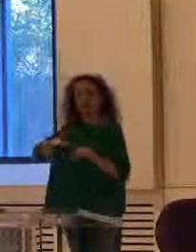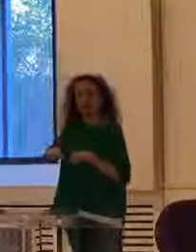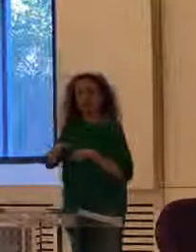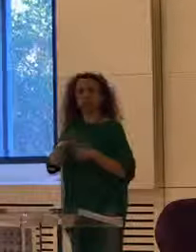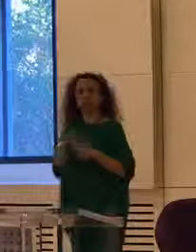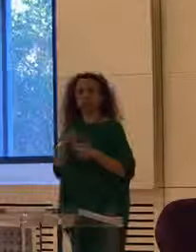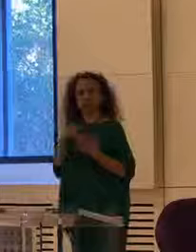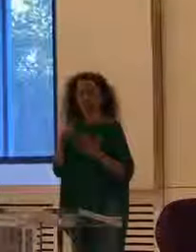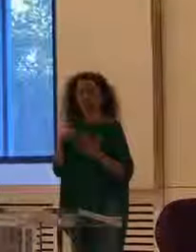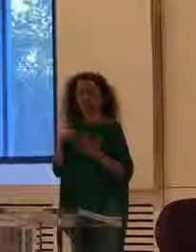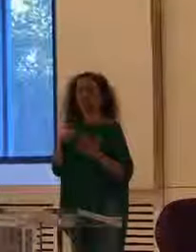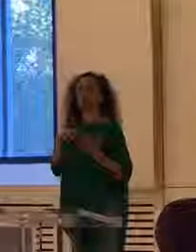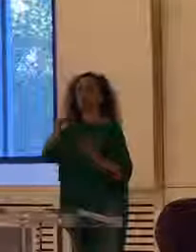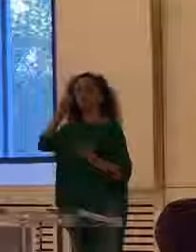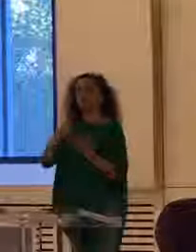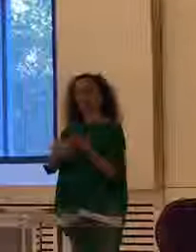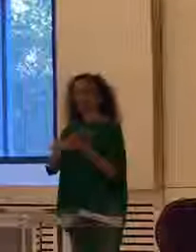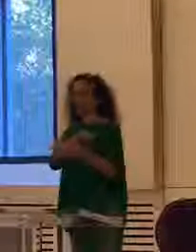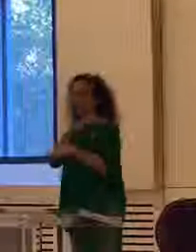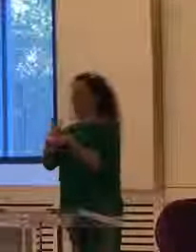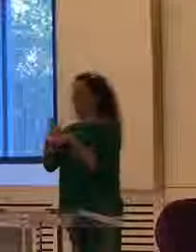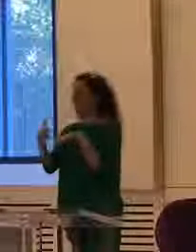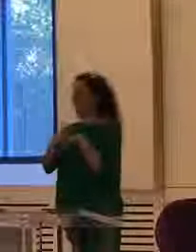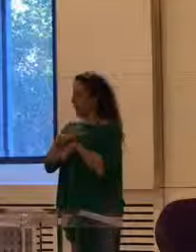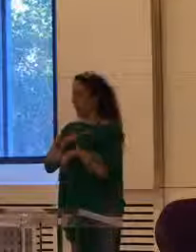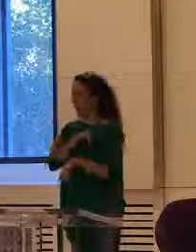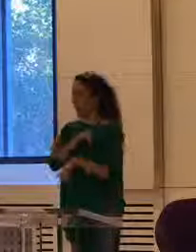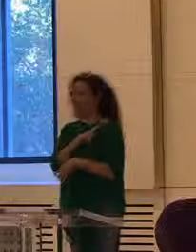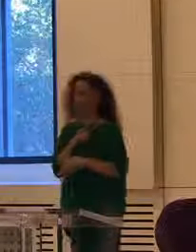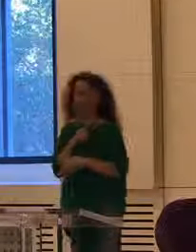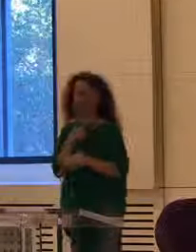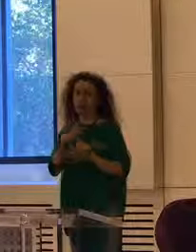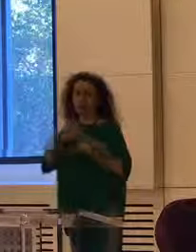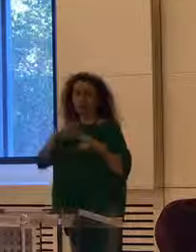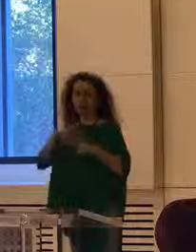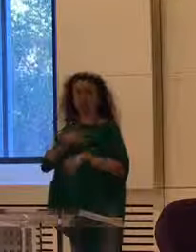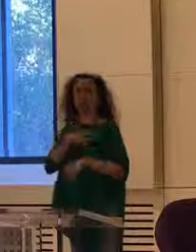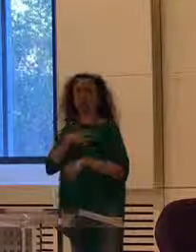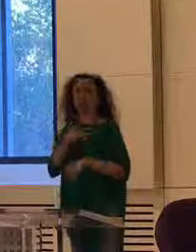What we're talking about is depression and mental health issues, and this play